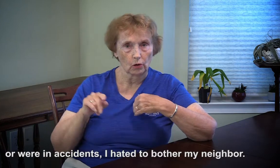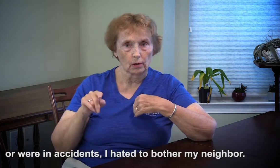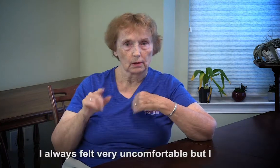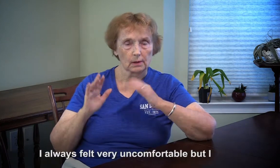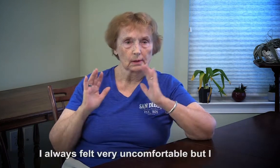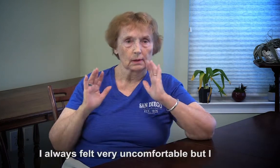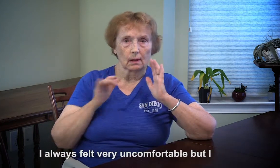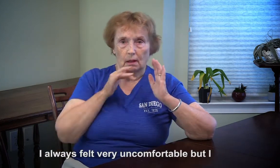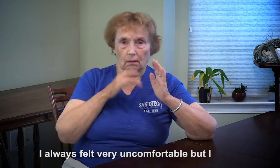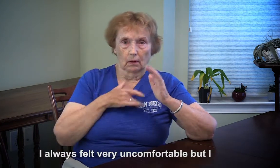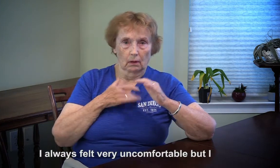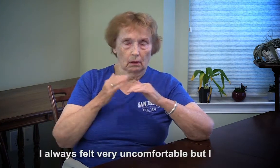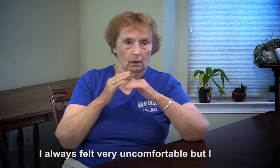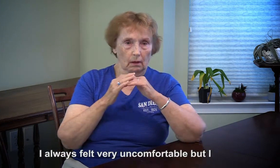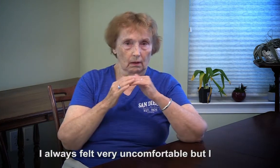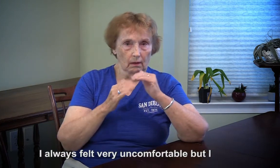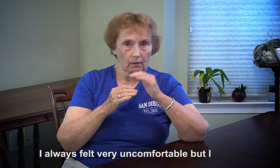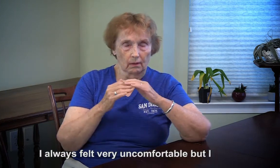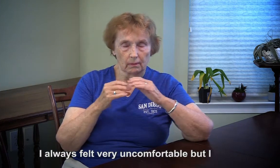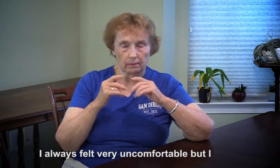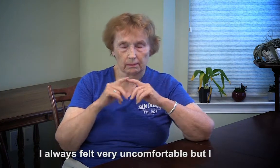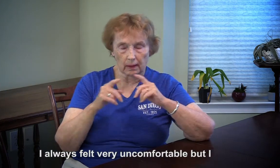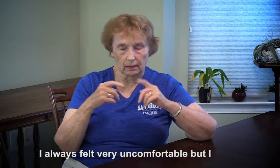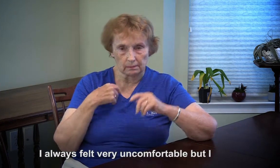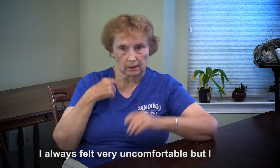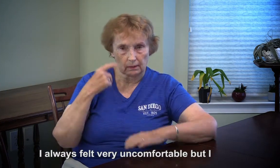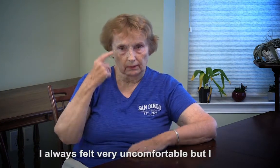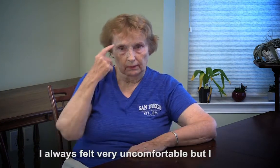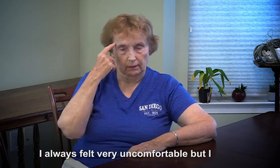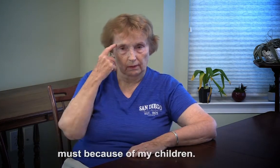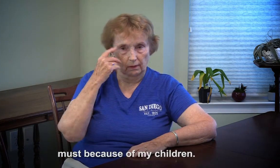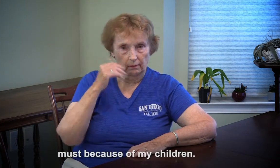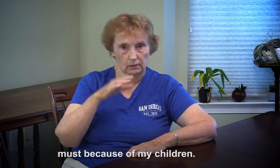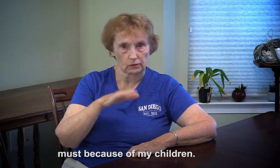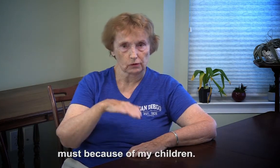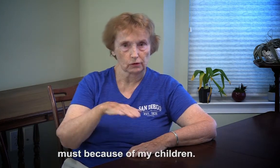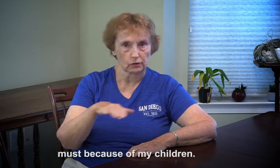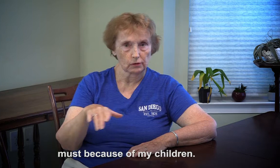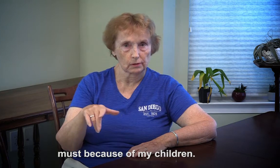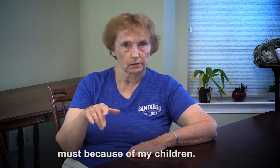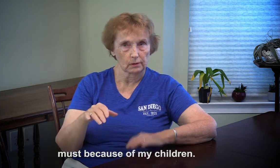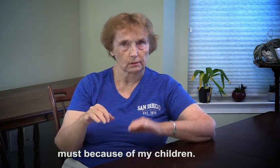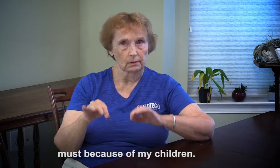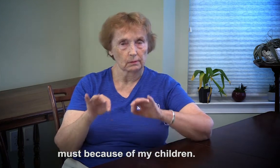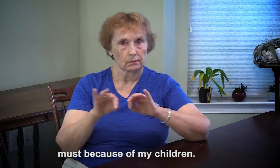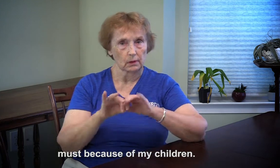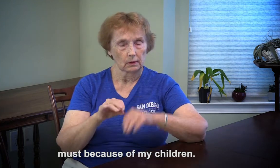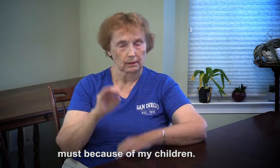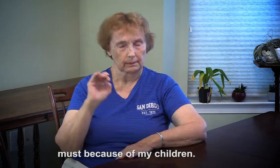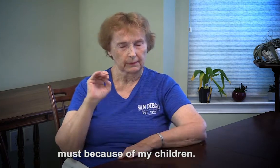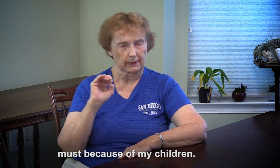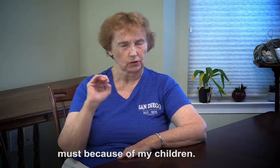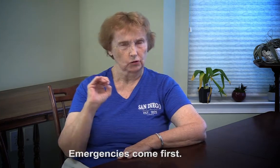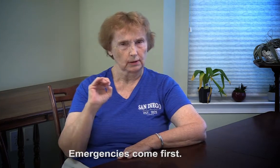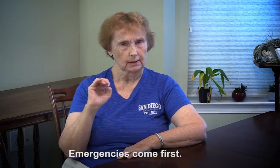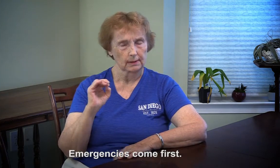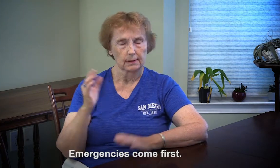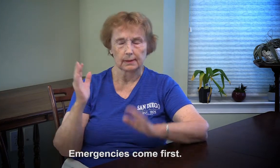I always felt very uncomfortable, but I must because of my children. Emergencies come